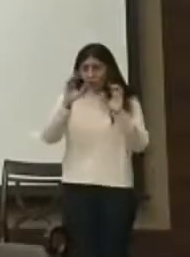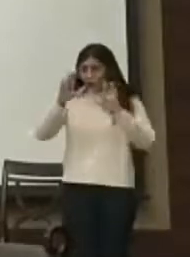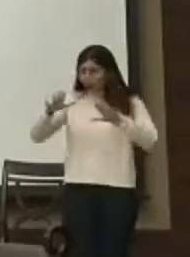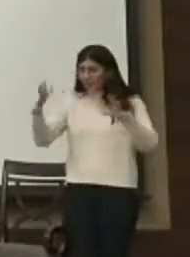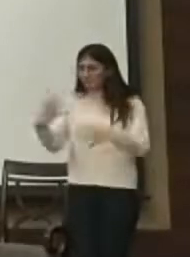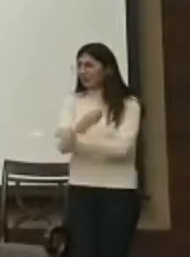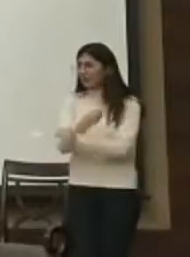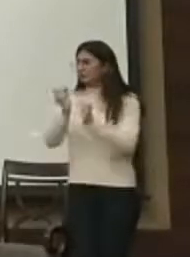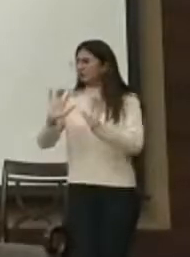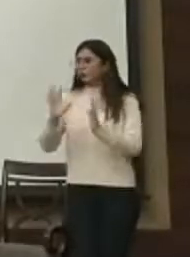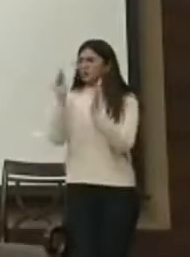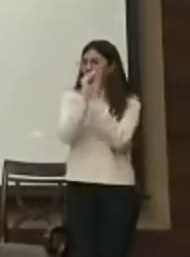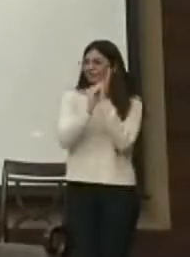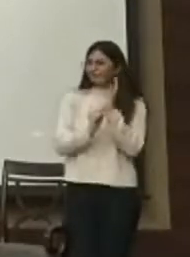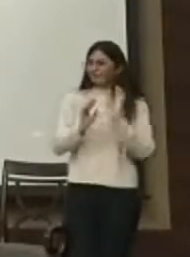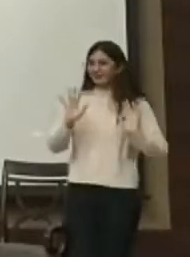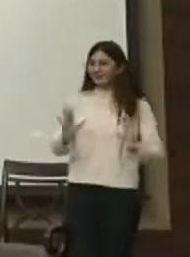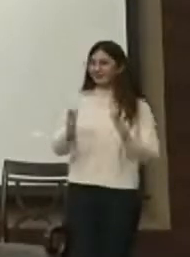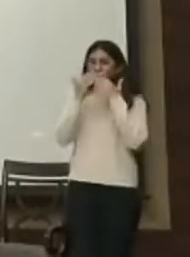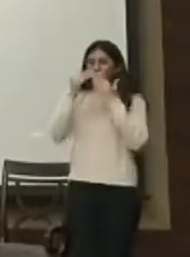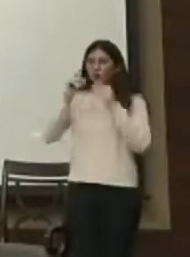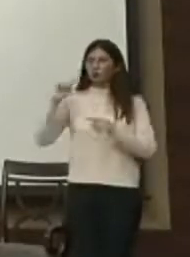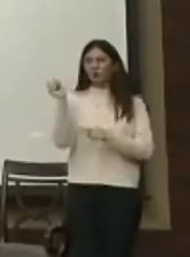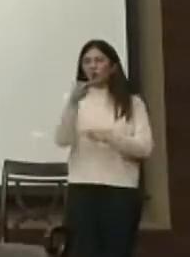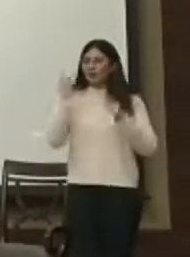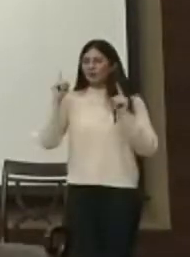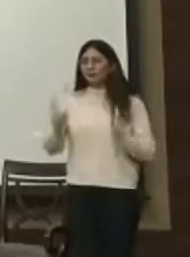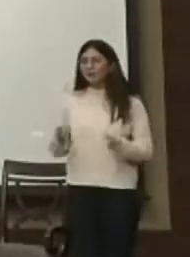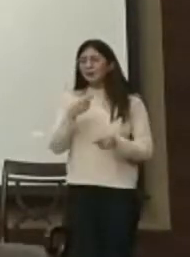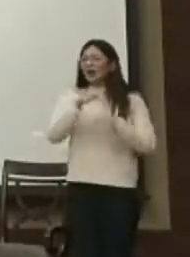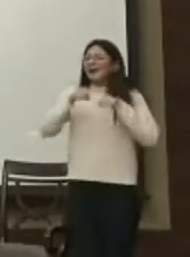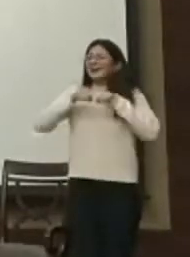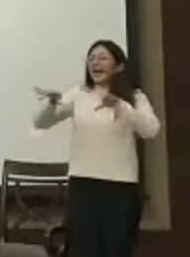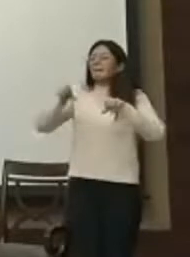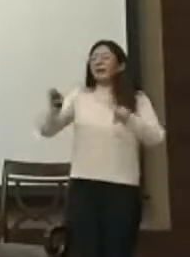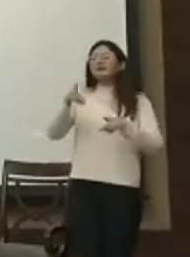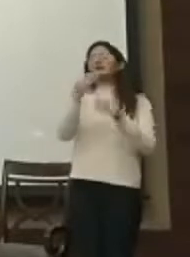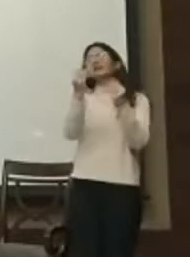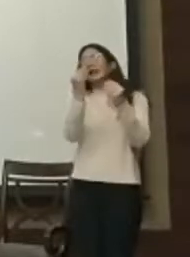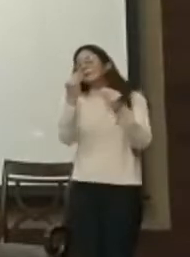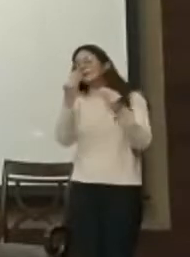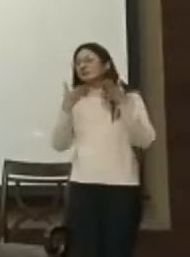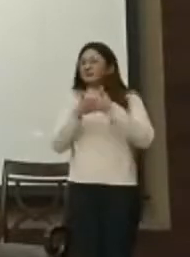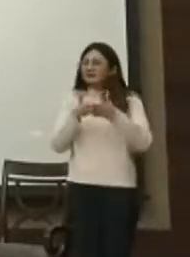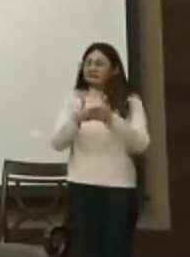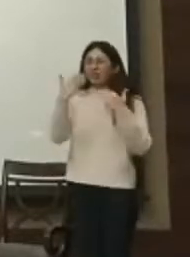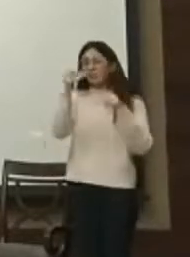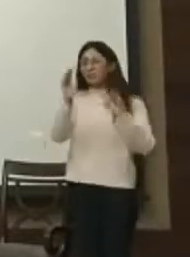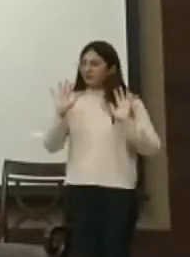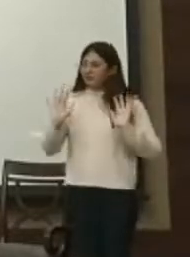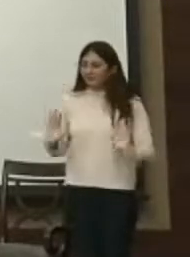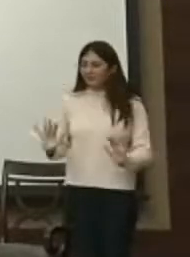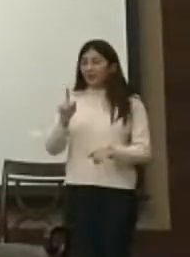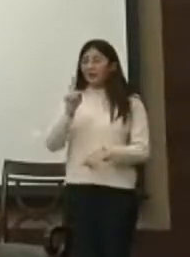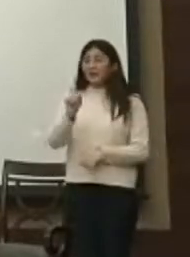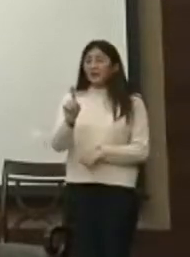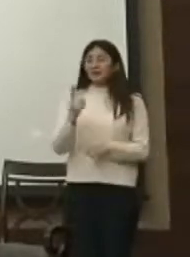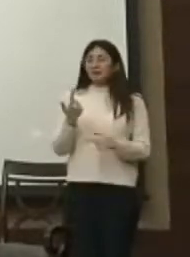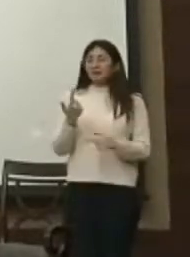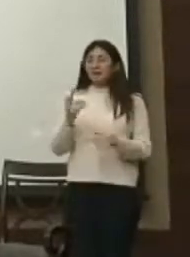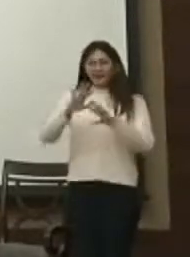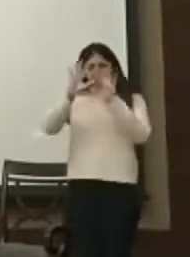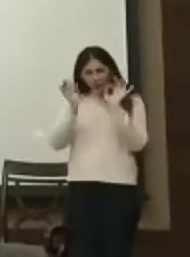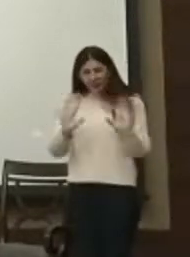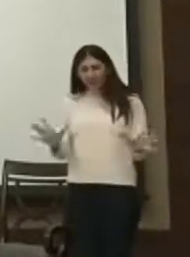without education. Of course, these campaigns have their limitations, but the point is when we have a ready mechanism,